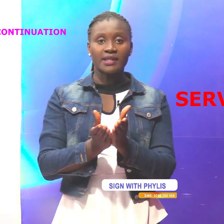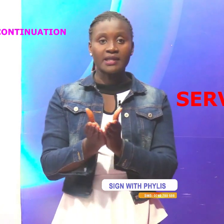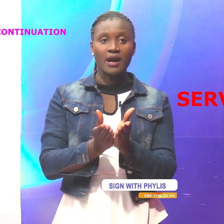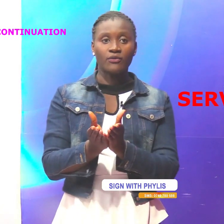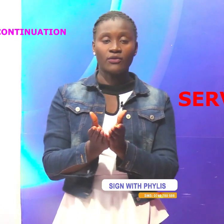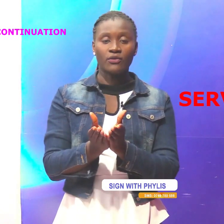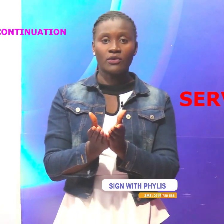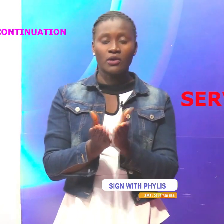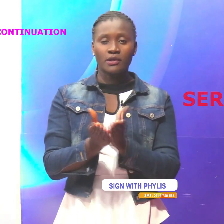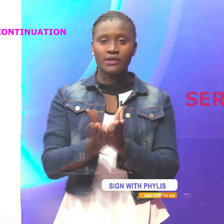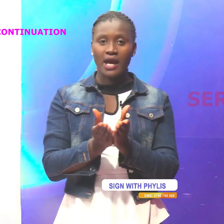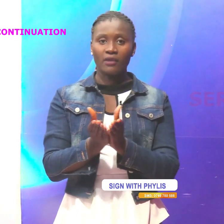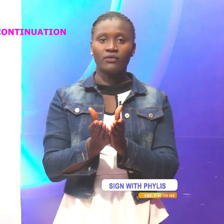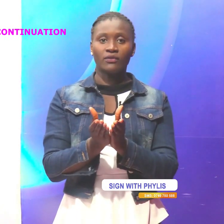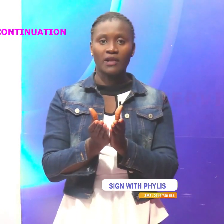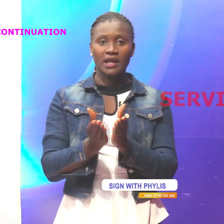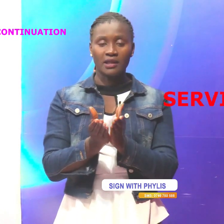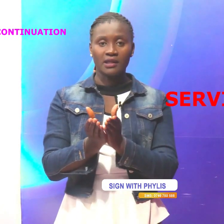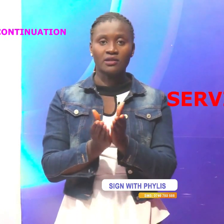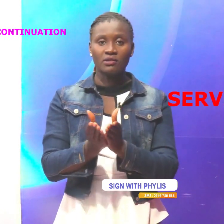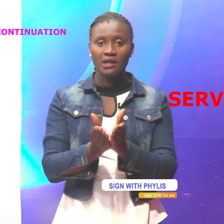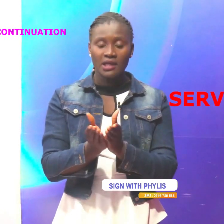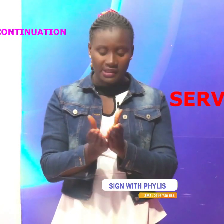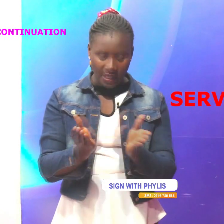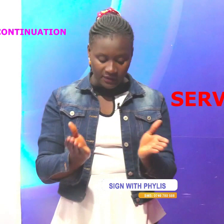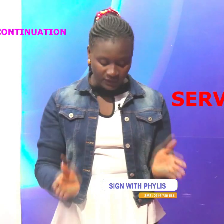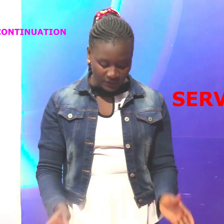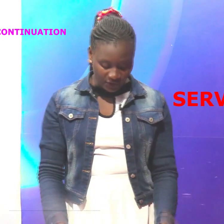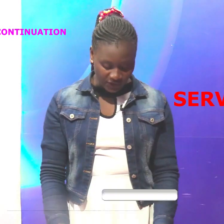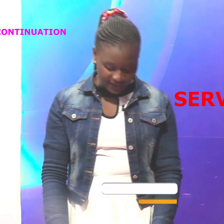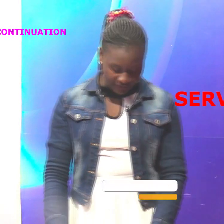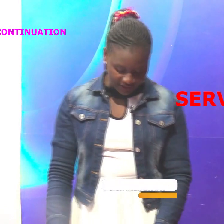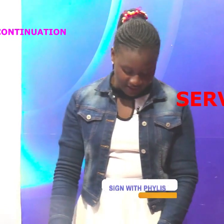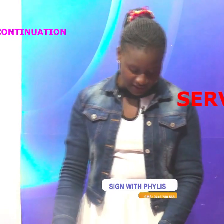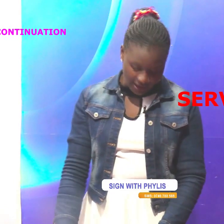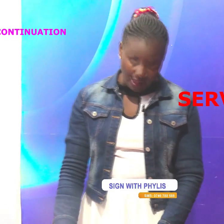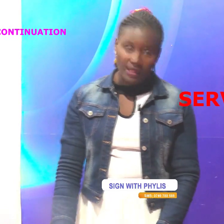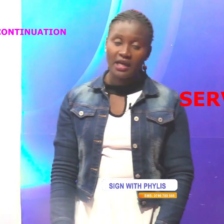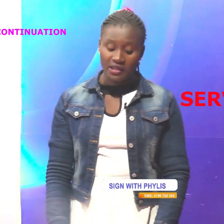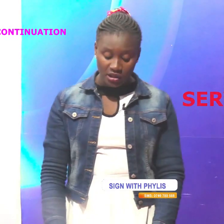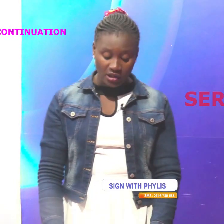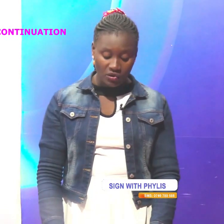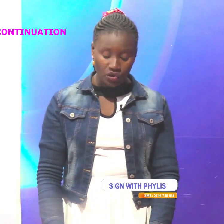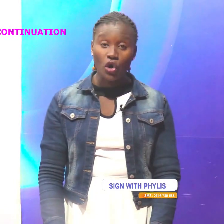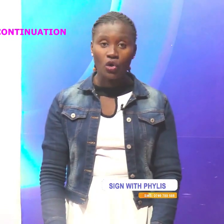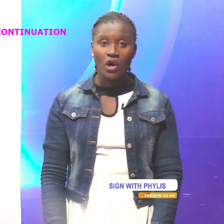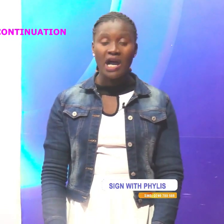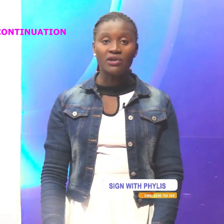serve, serve, like this. You serve or service. And then show. How do we sign